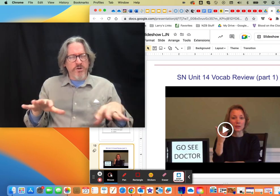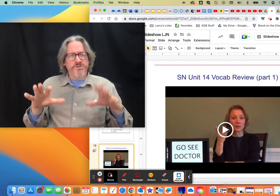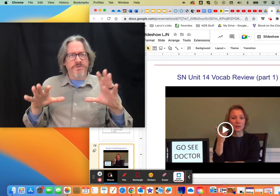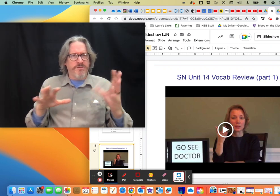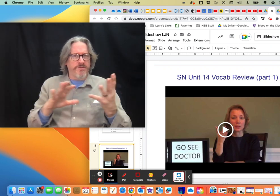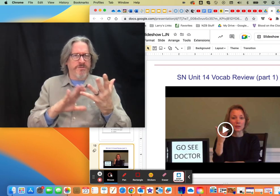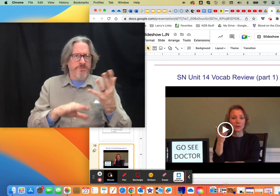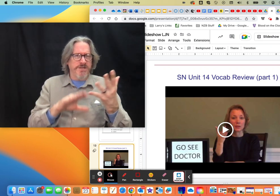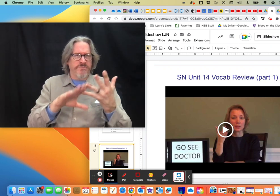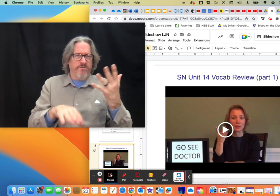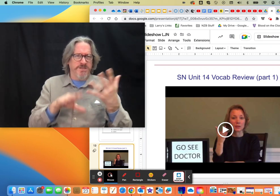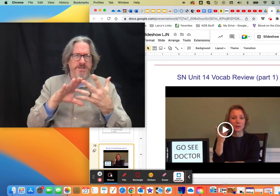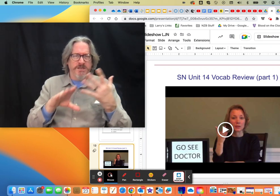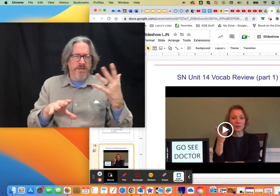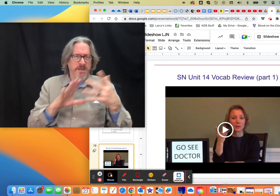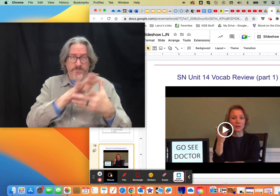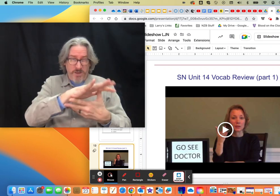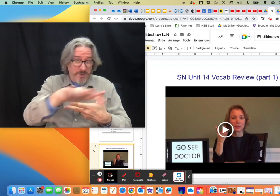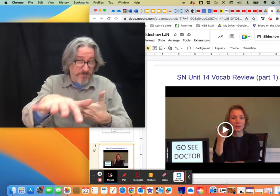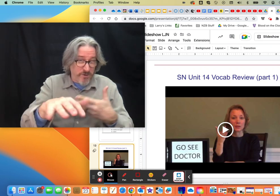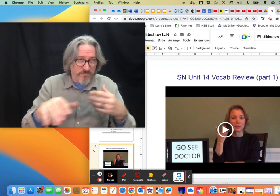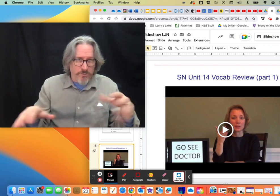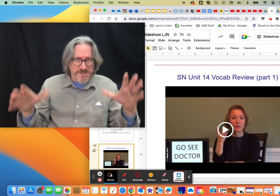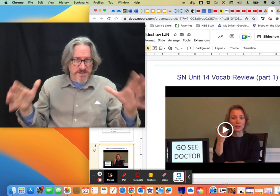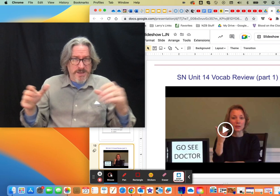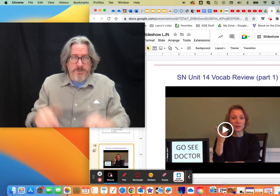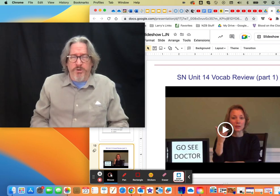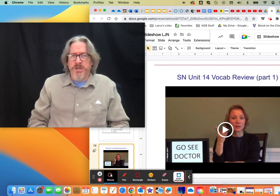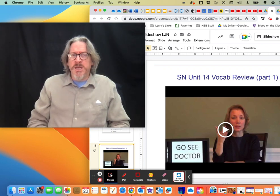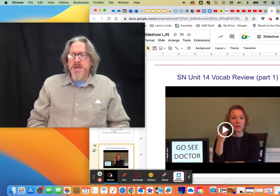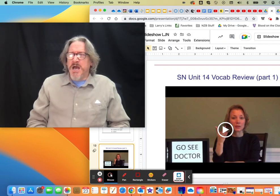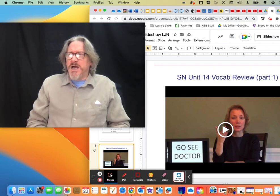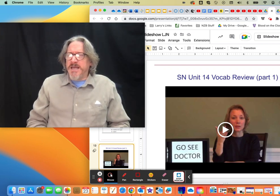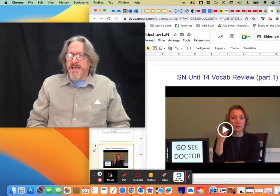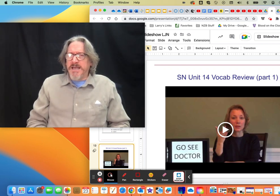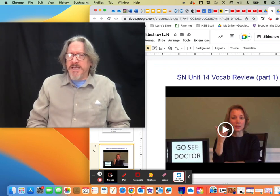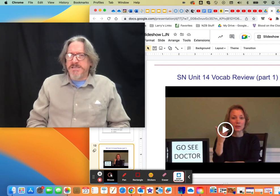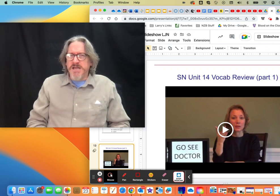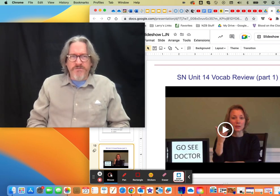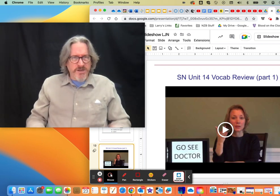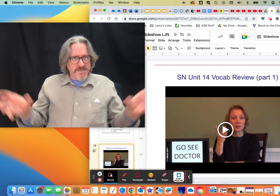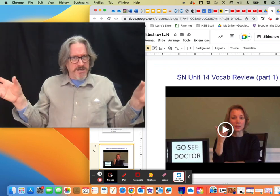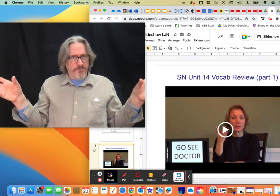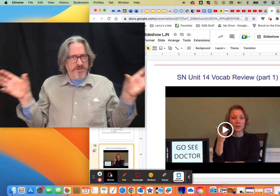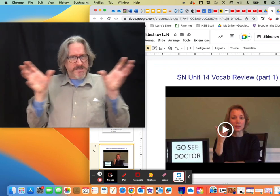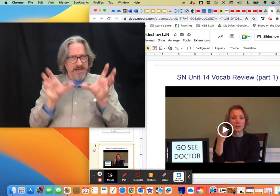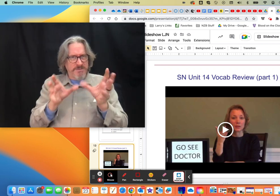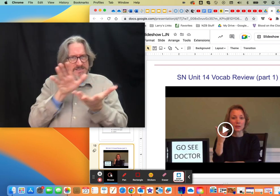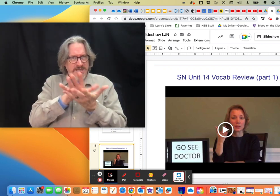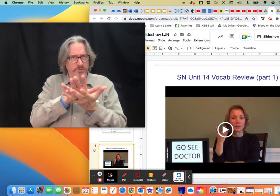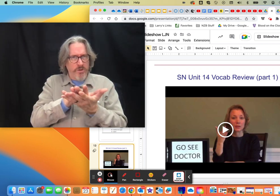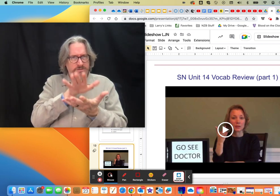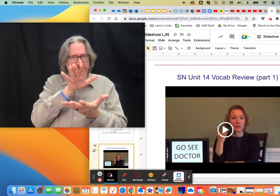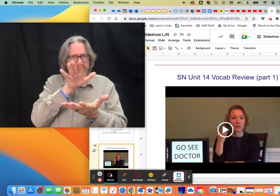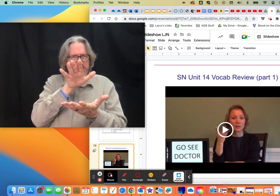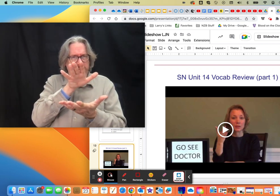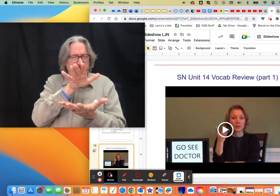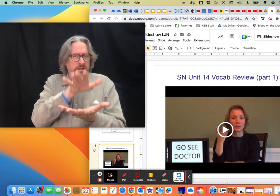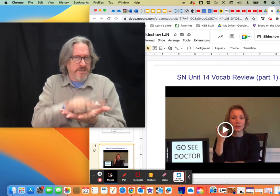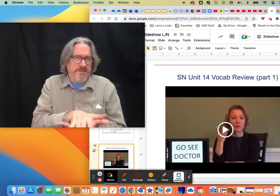if you've noticed with 13, 14, and then I'm going for the rest of the pink book, it's not very easy to put the assignments in